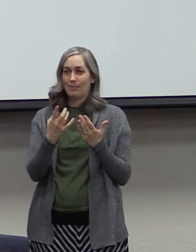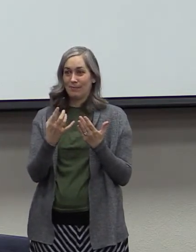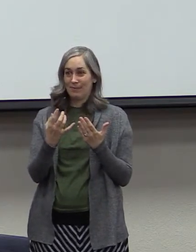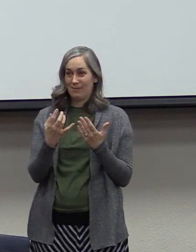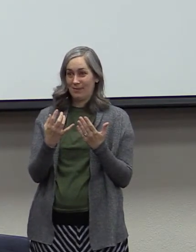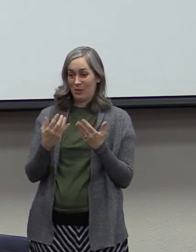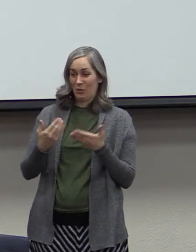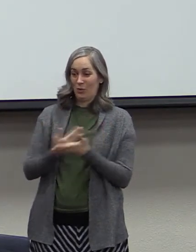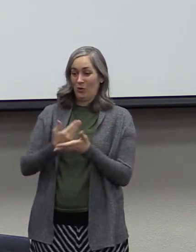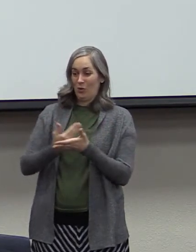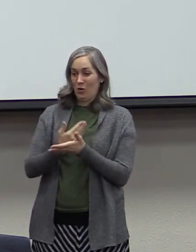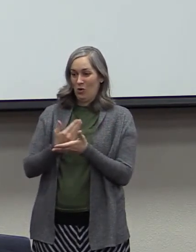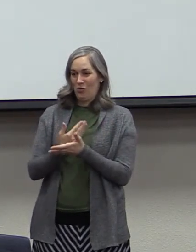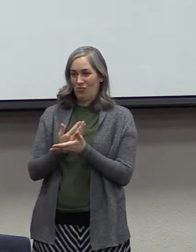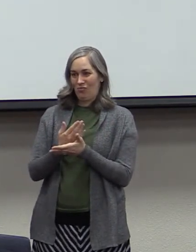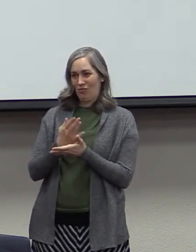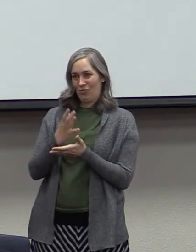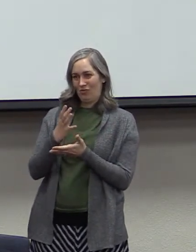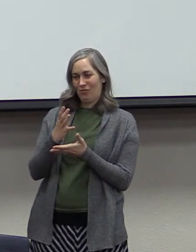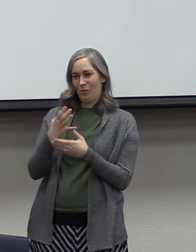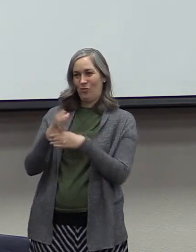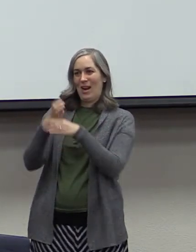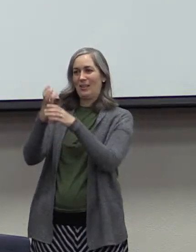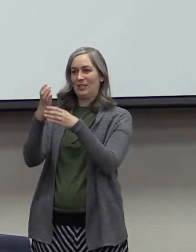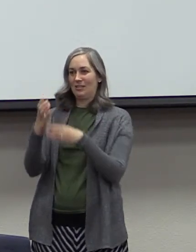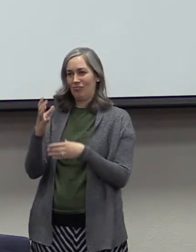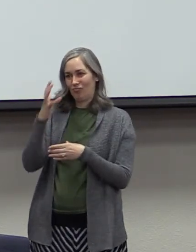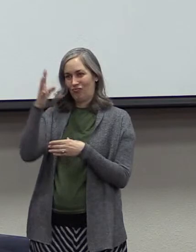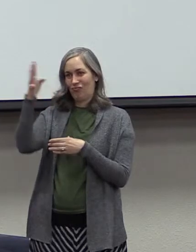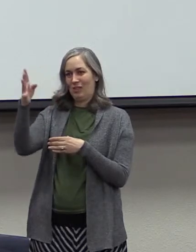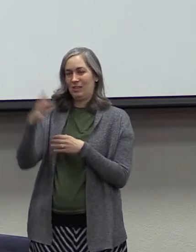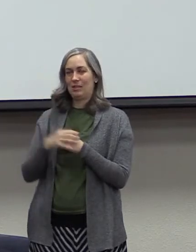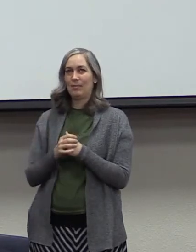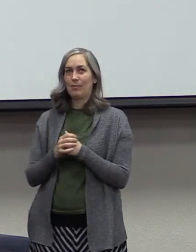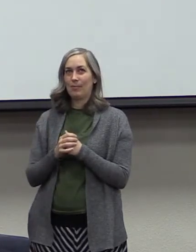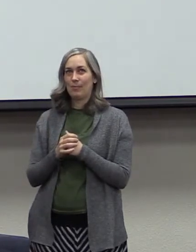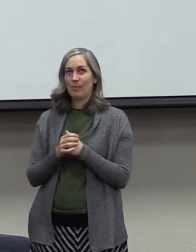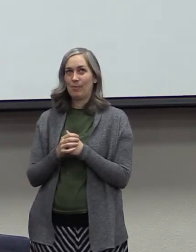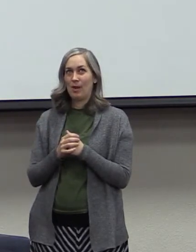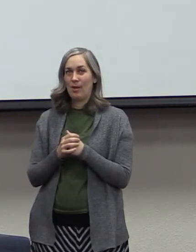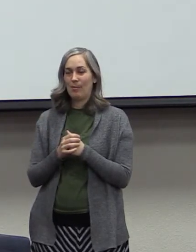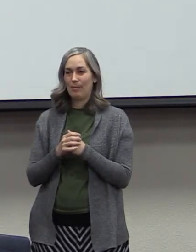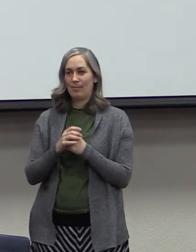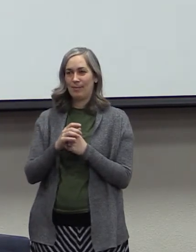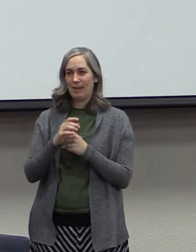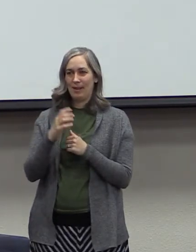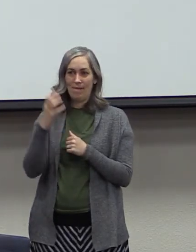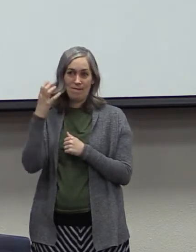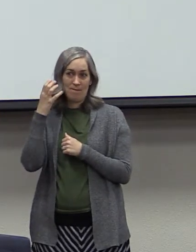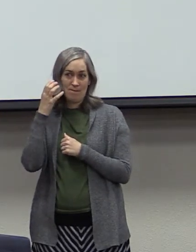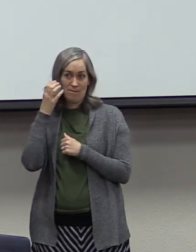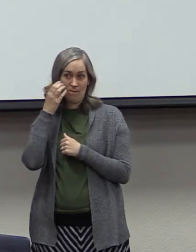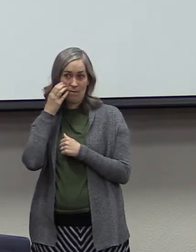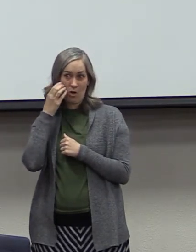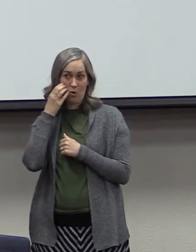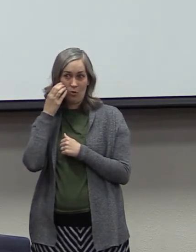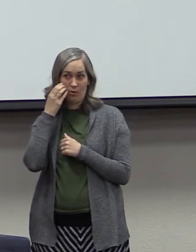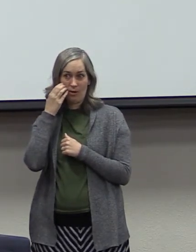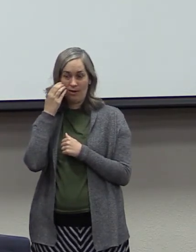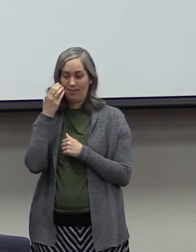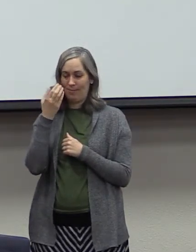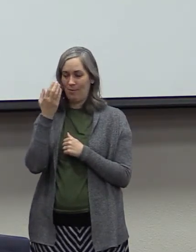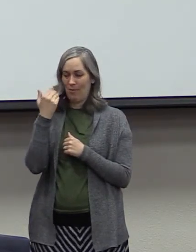inventions, how we've gotten away from plugging in a telephone and not being able to leave the house